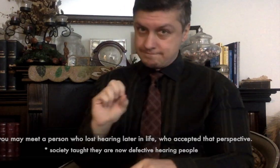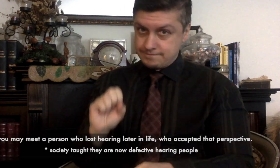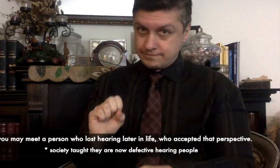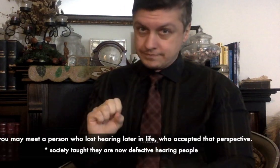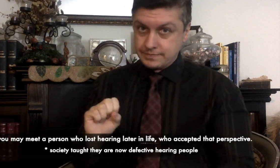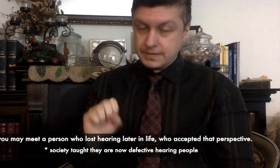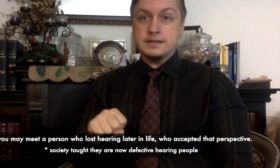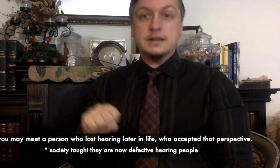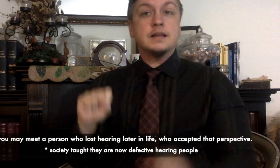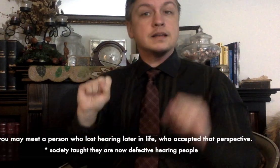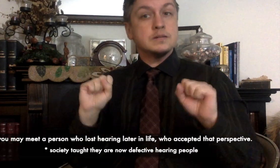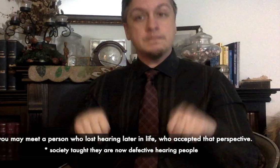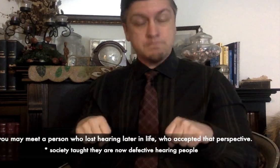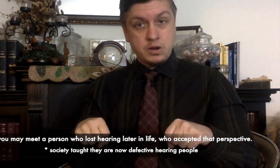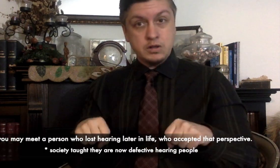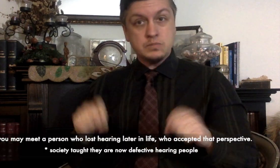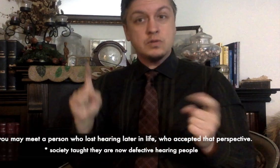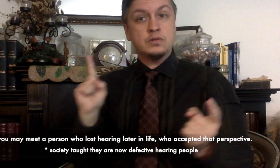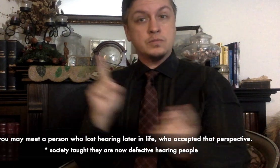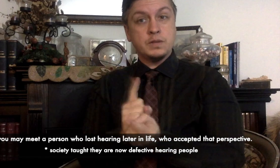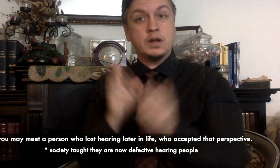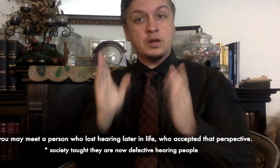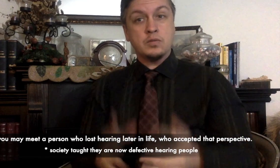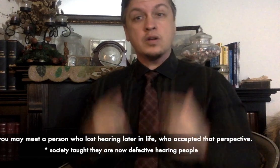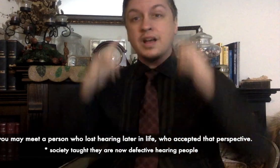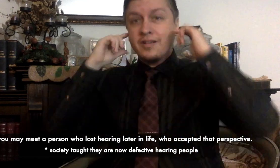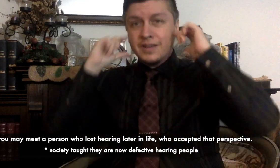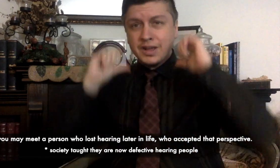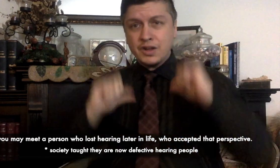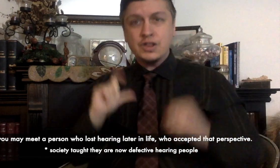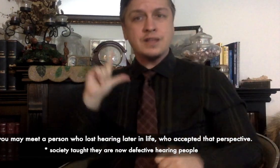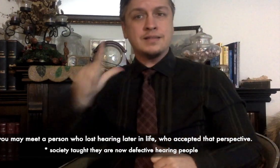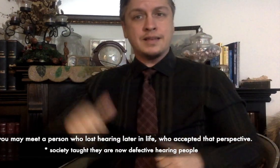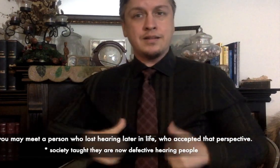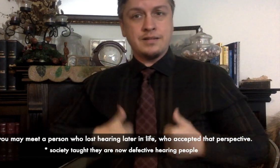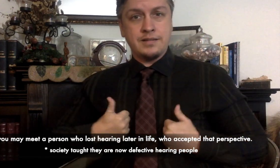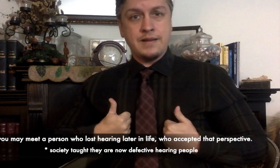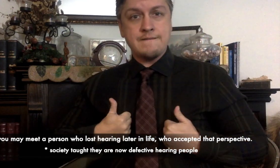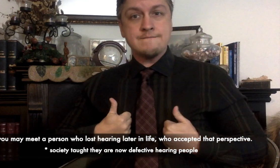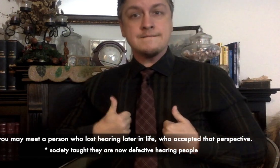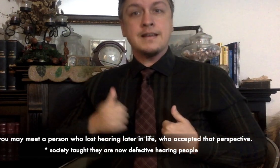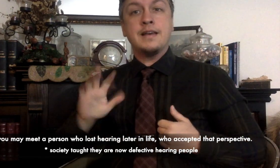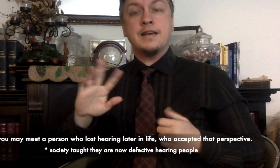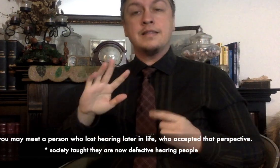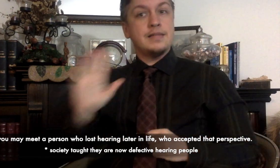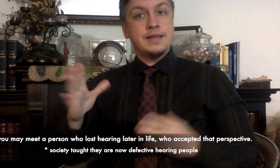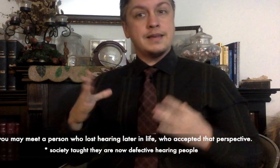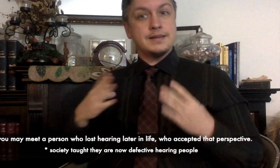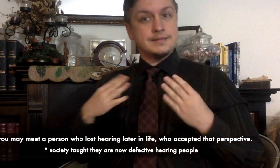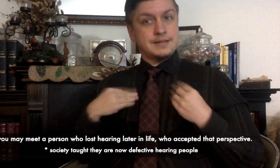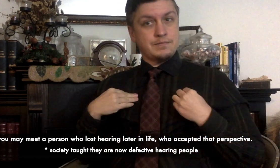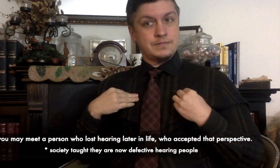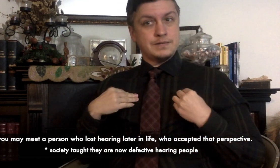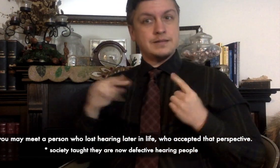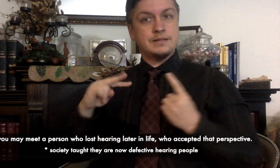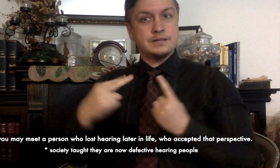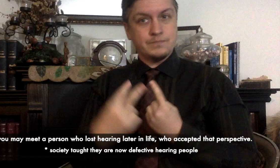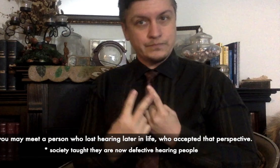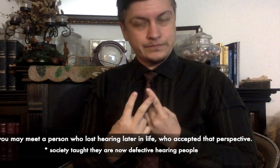ever. Yes, you may meet a person who lost hearing later in life who accepted that perspective.